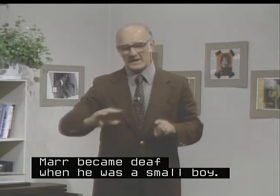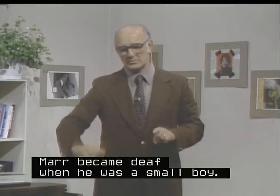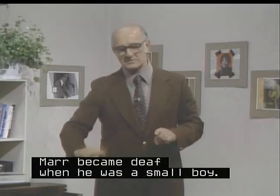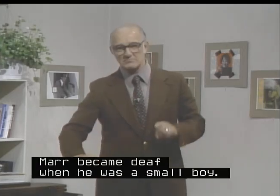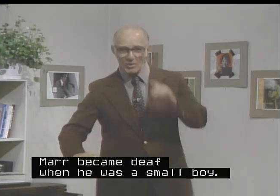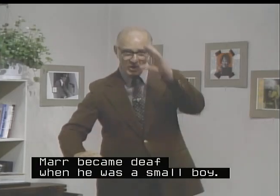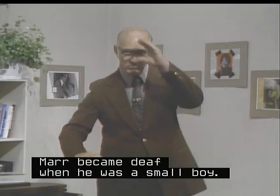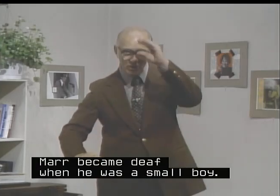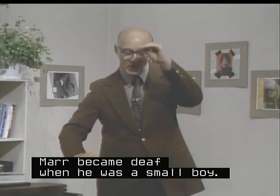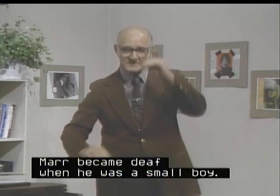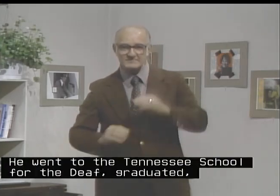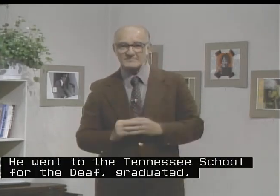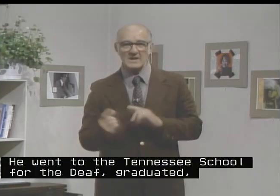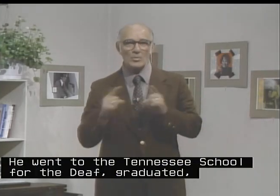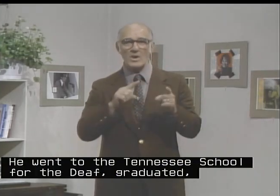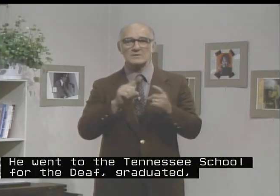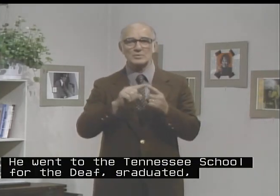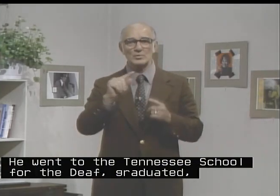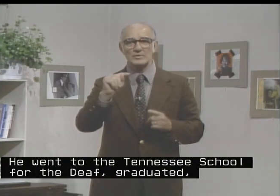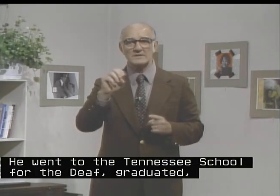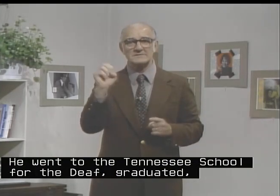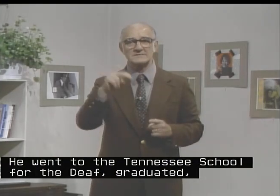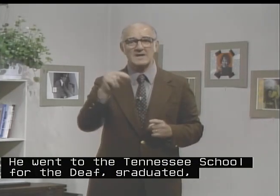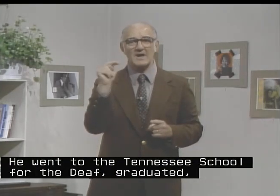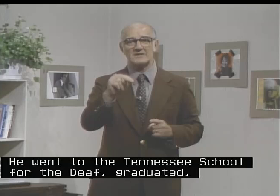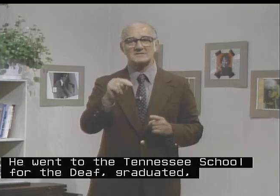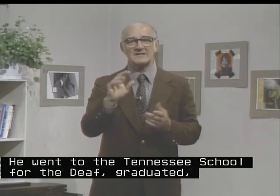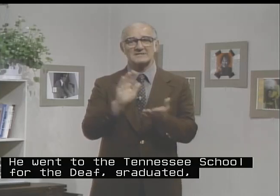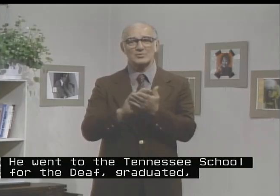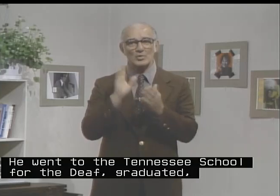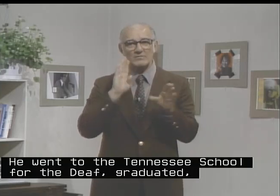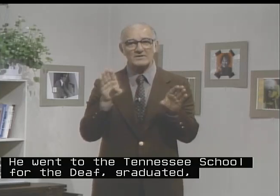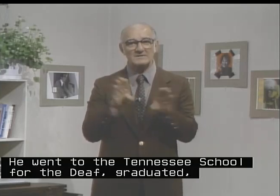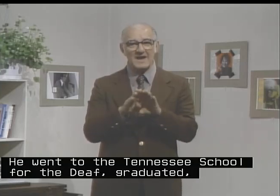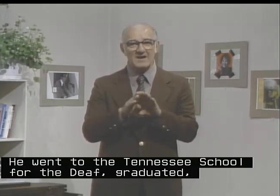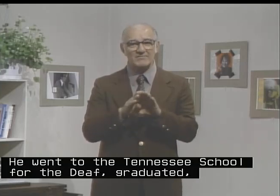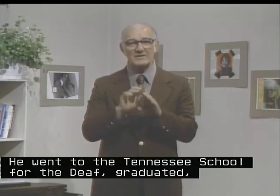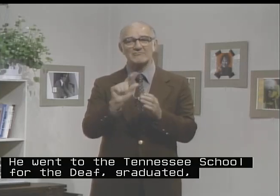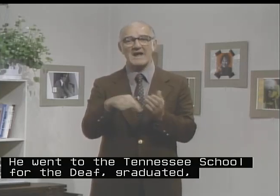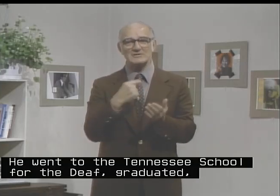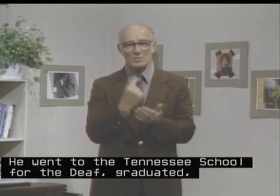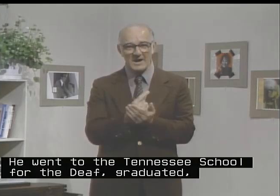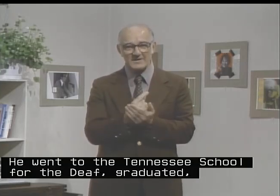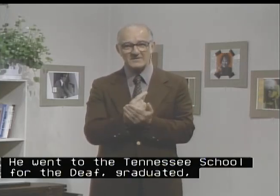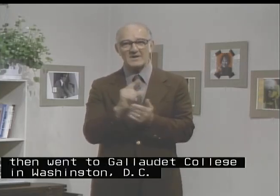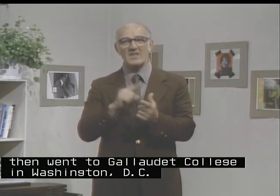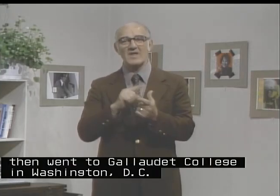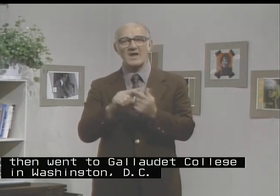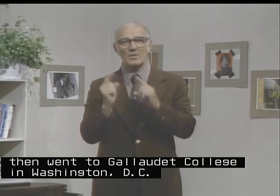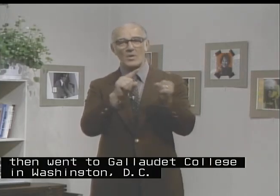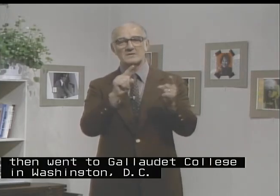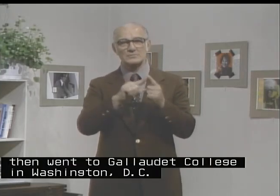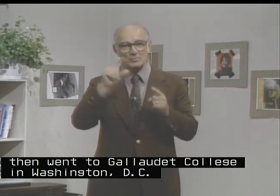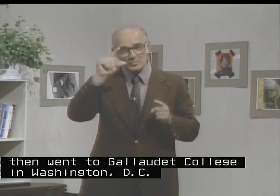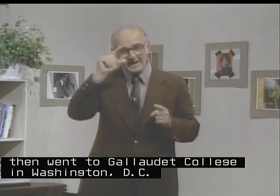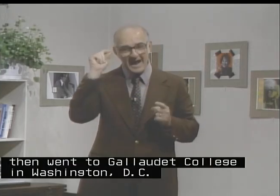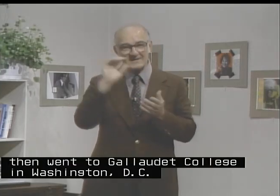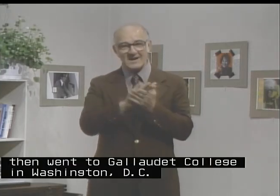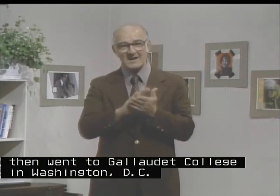a small boy. He went to the Tennessee School for the Deaf, graduated, then went to Gallaudet